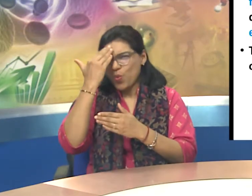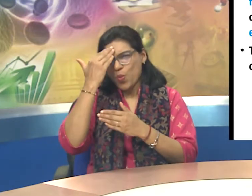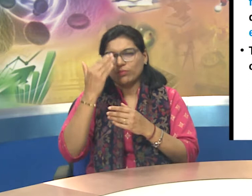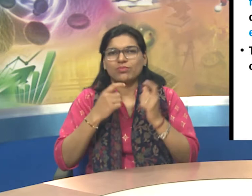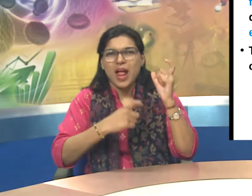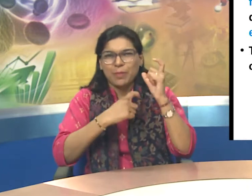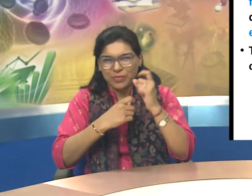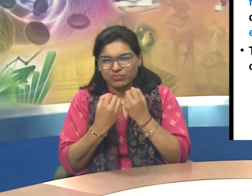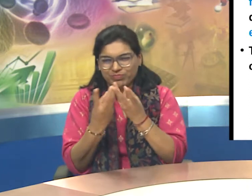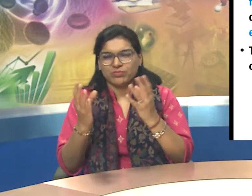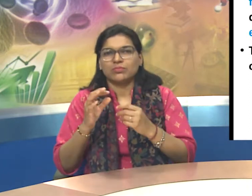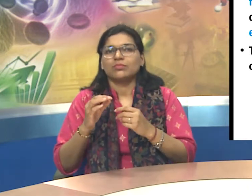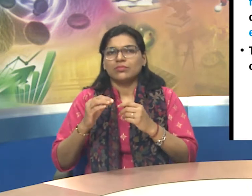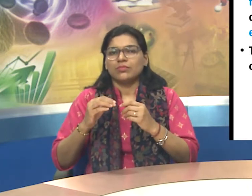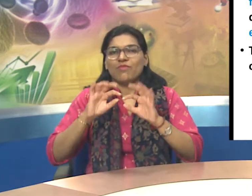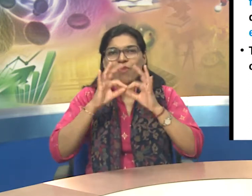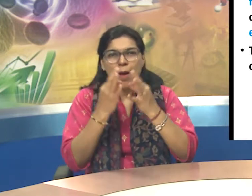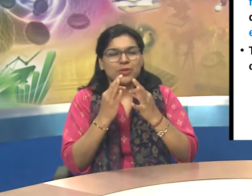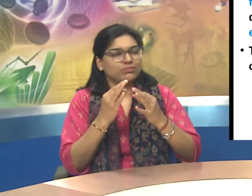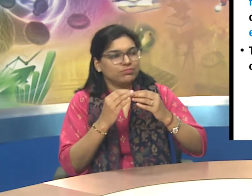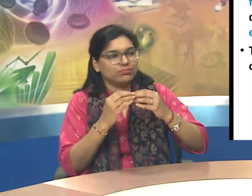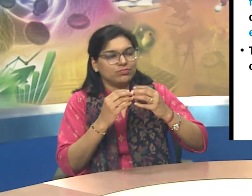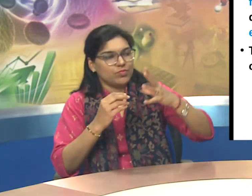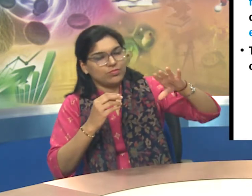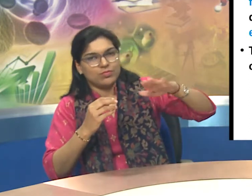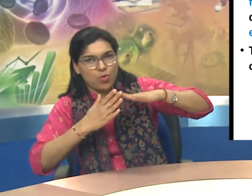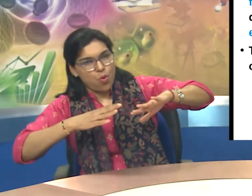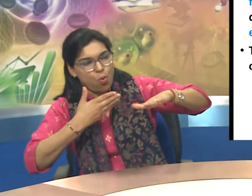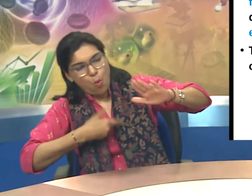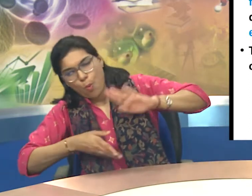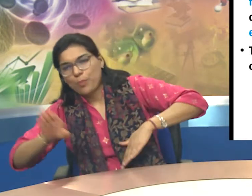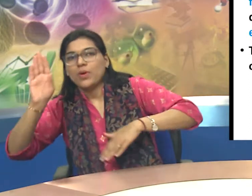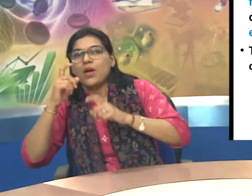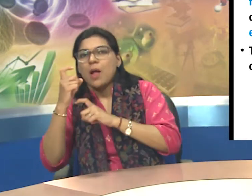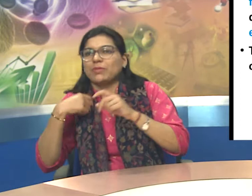other means are not easily available.